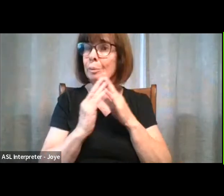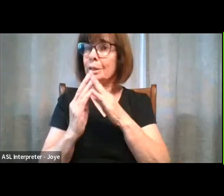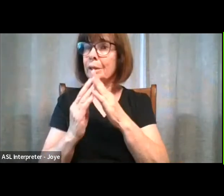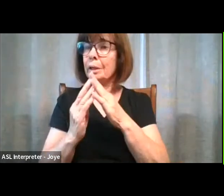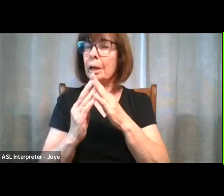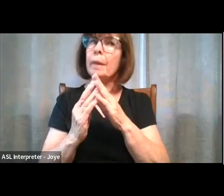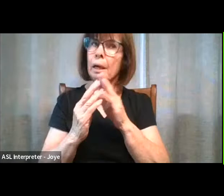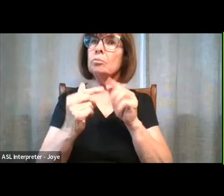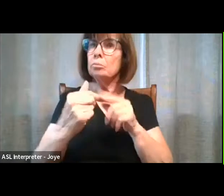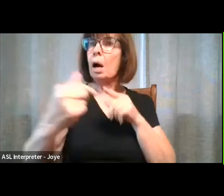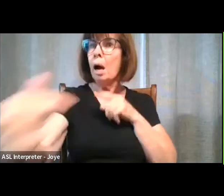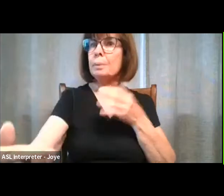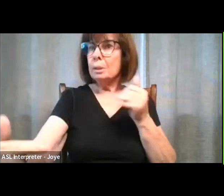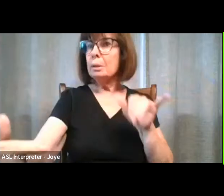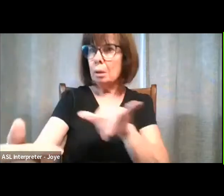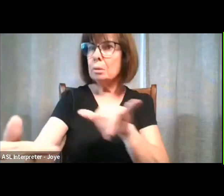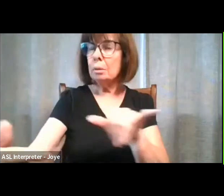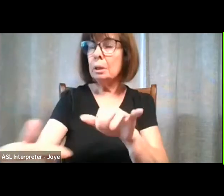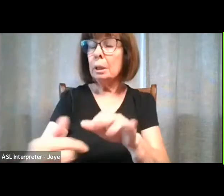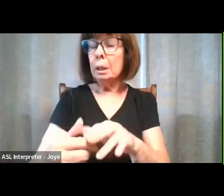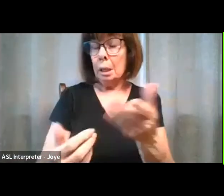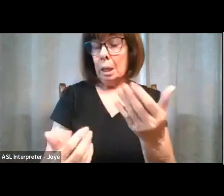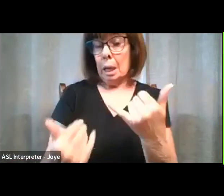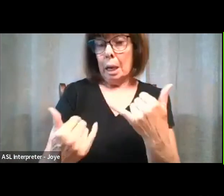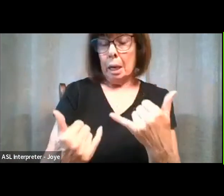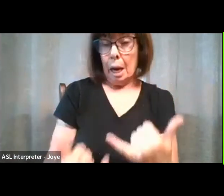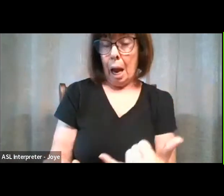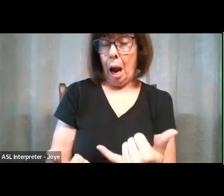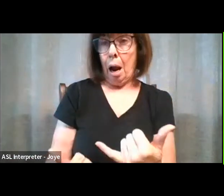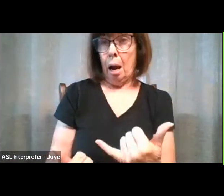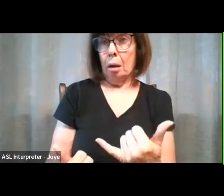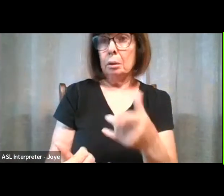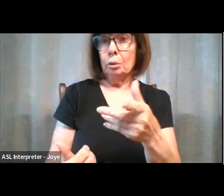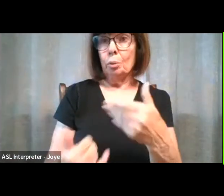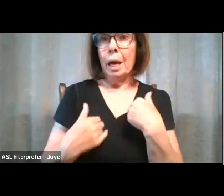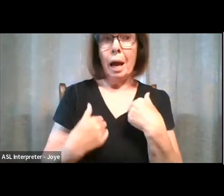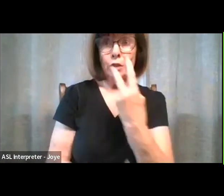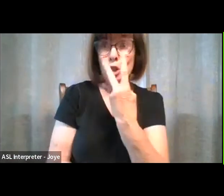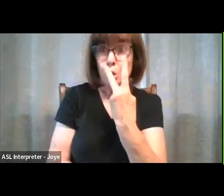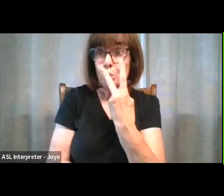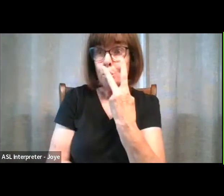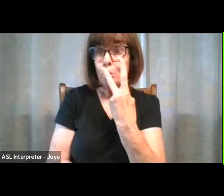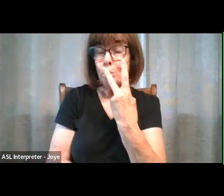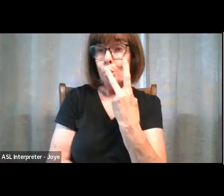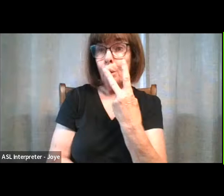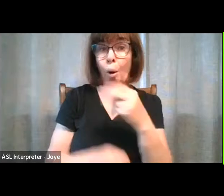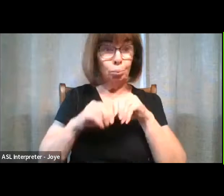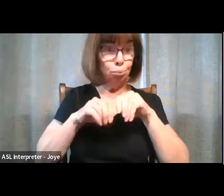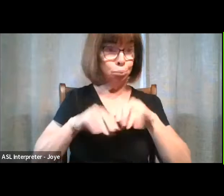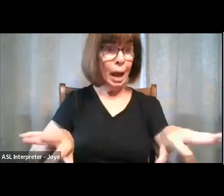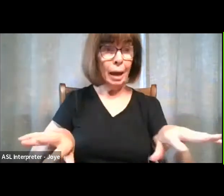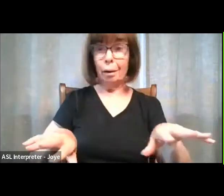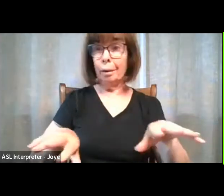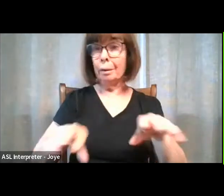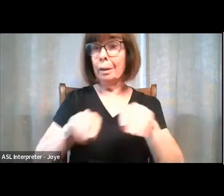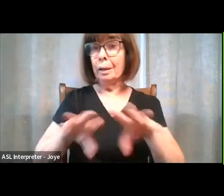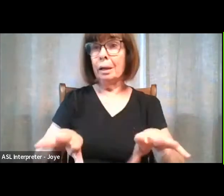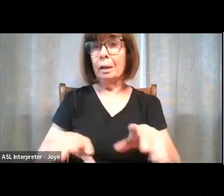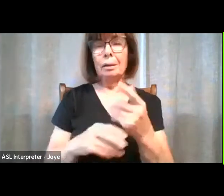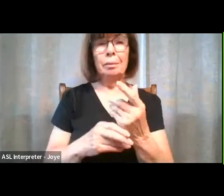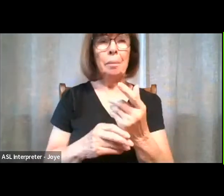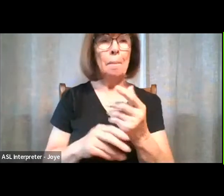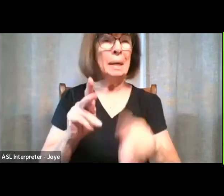versa. We now are under, you know, dual pandemics, you know, just having come out of the street, people